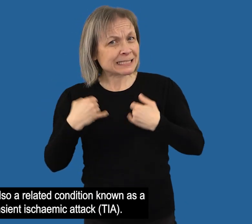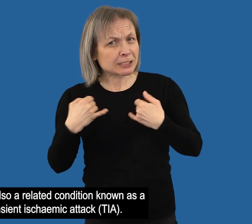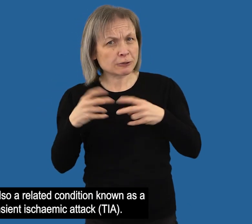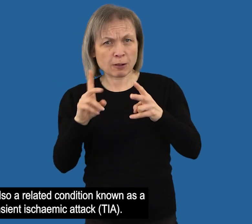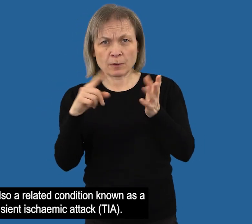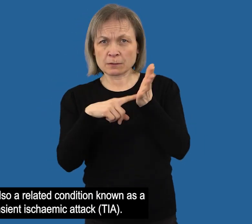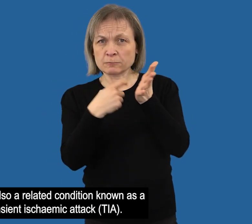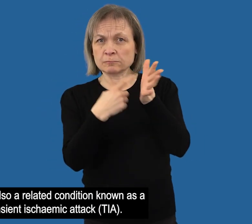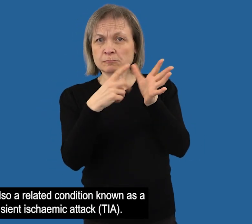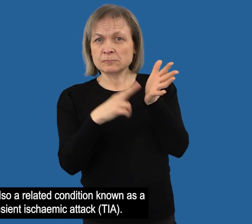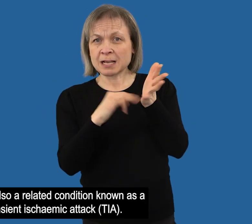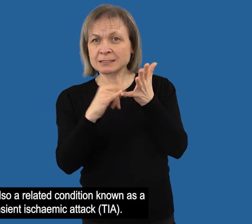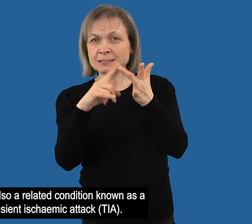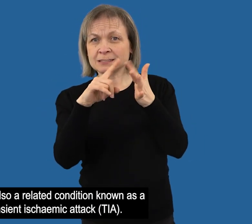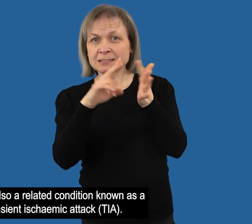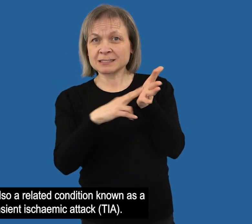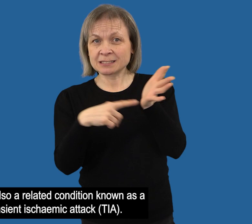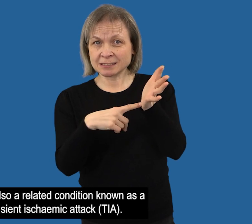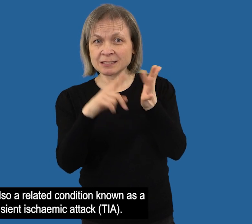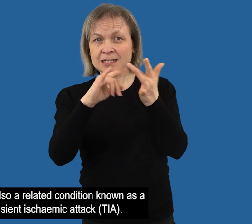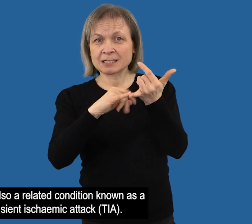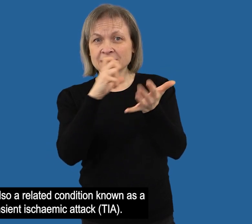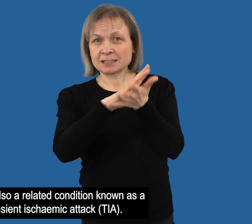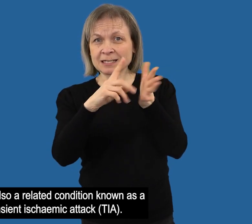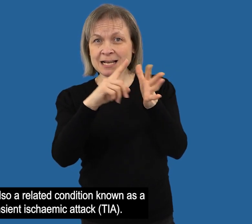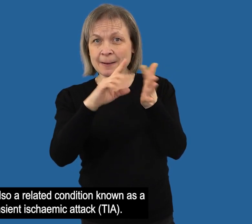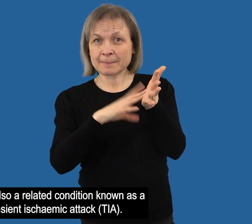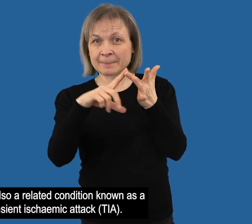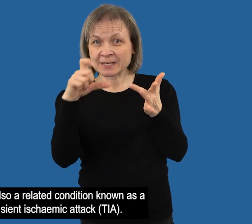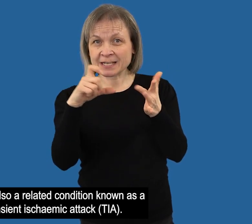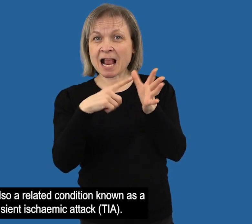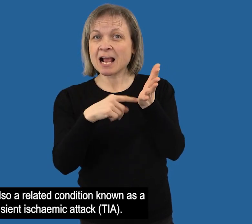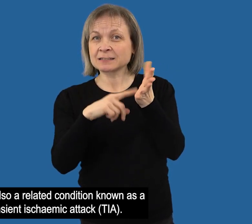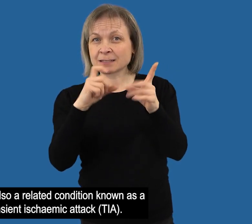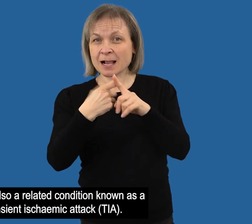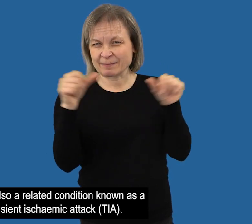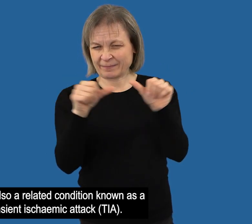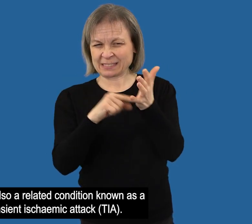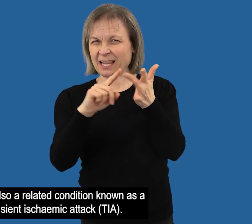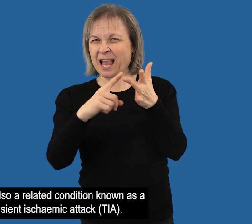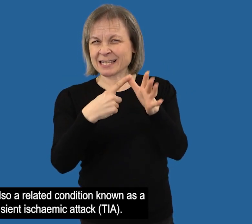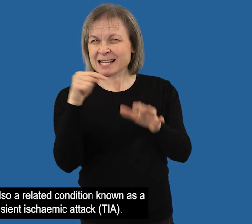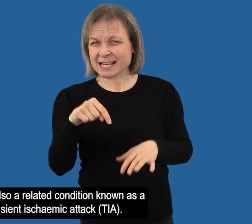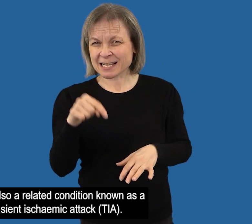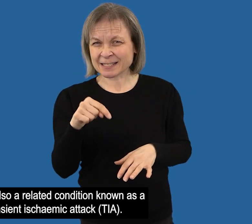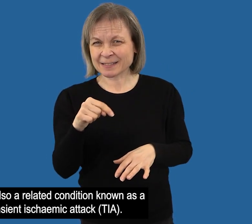There's also a related condition known as a transient ischemic attack, TIA.